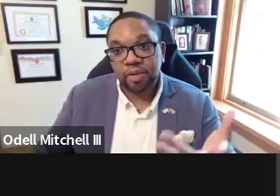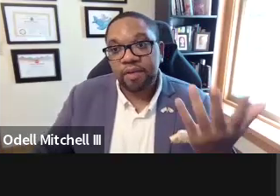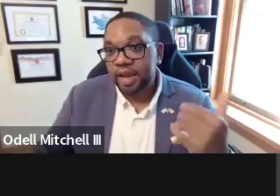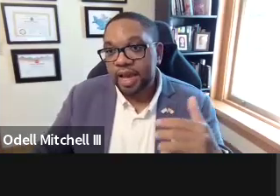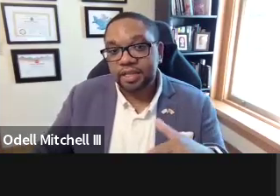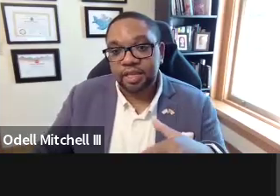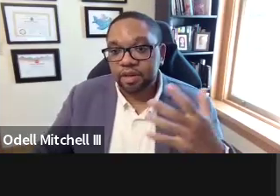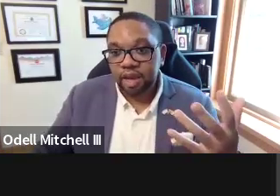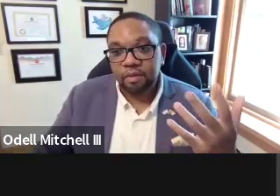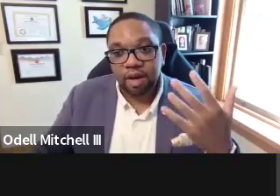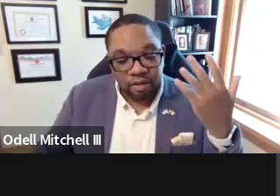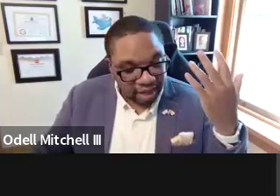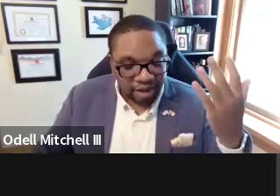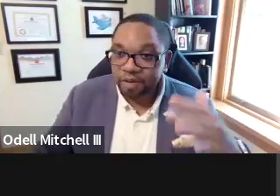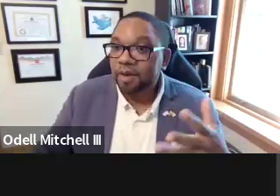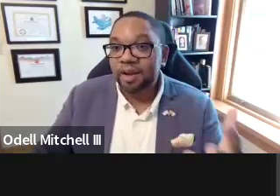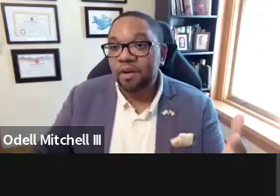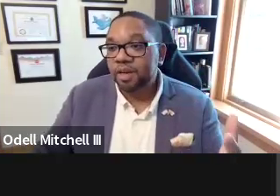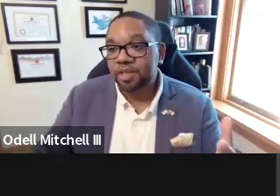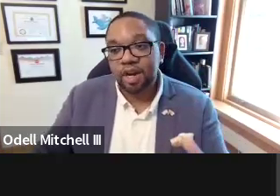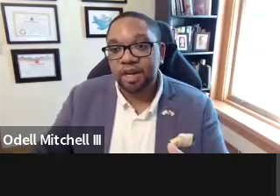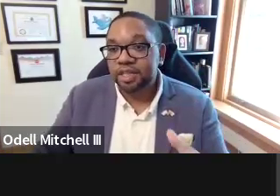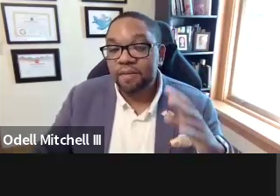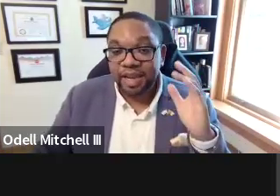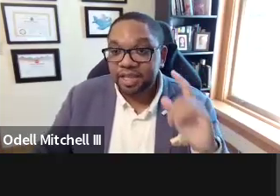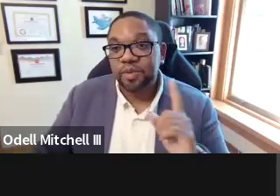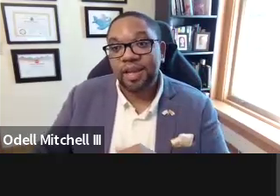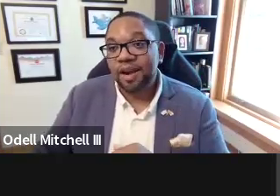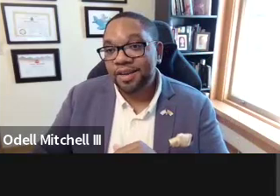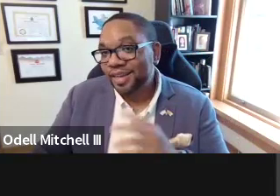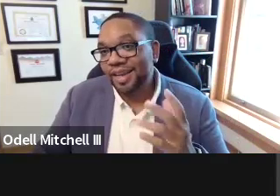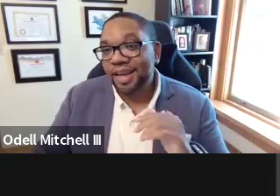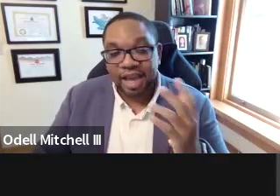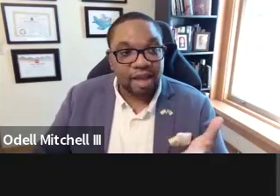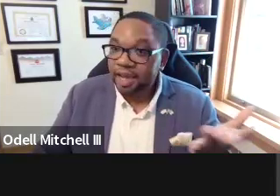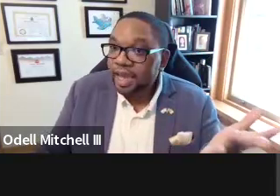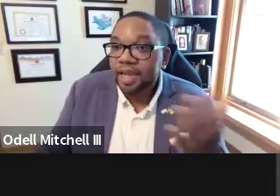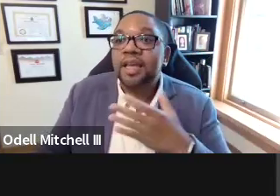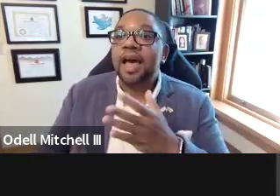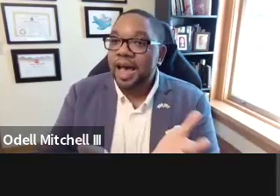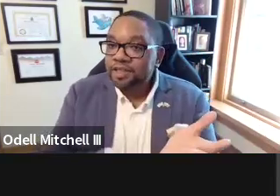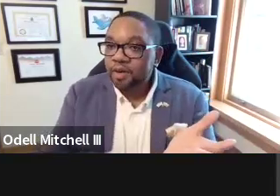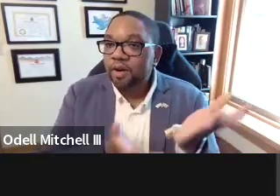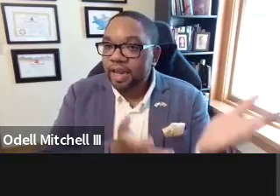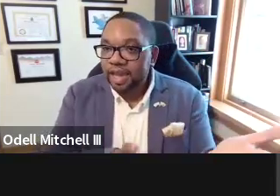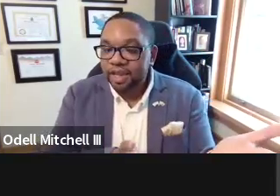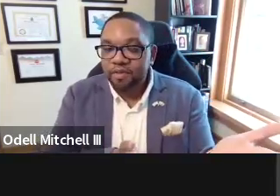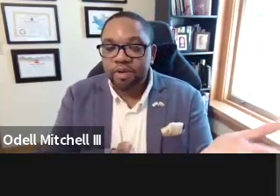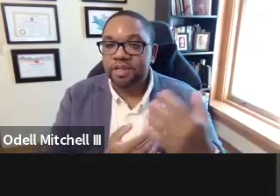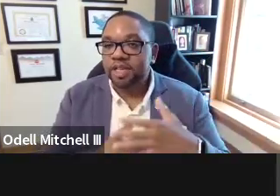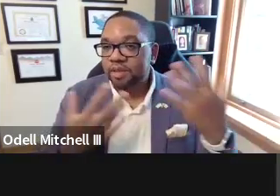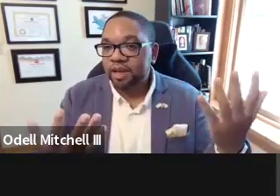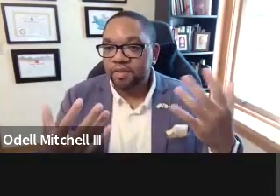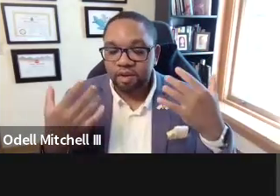question that people often ask is, okay, well, how do I know what to charge? It's really hard. And I can't, as a lawyer, I can't